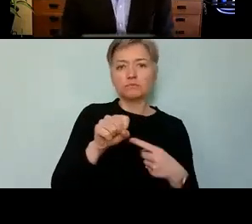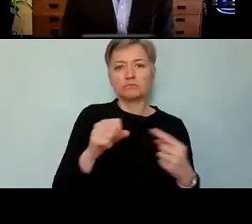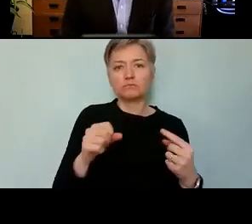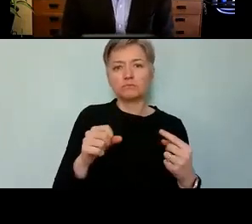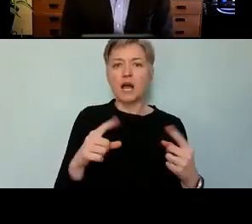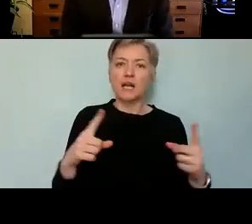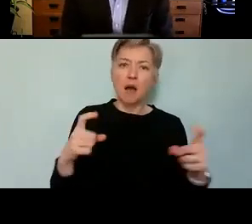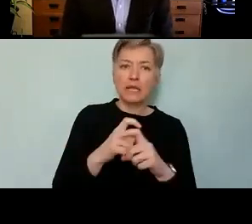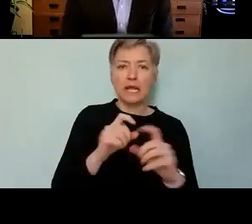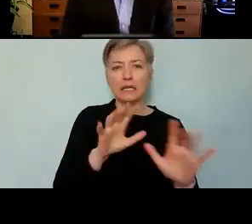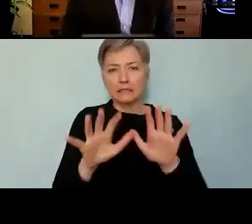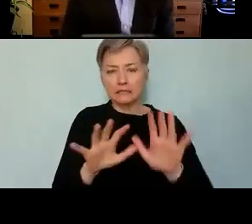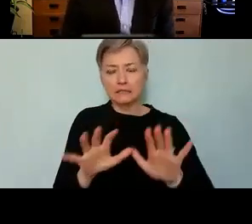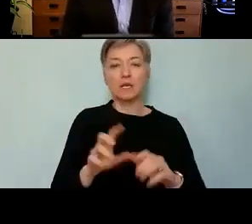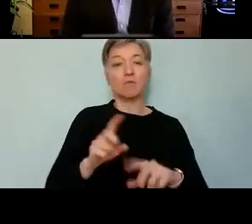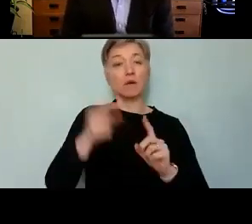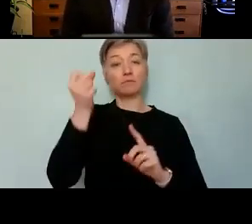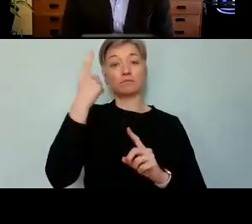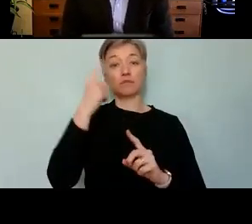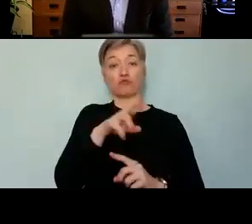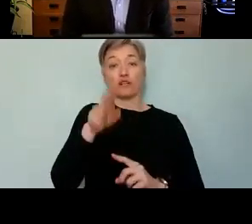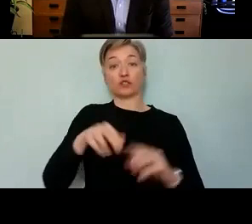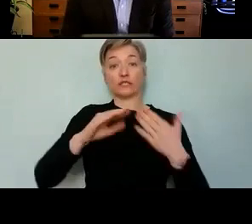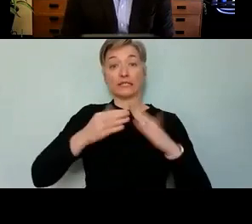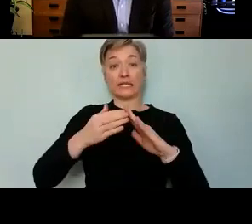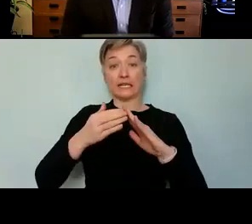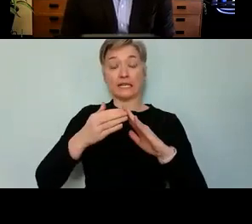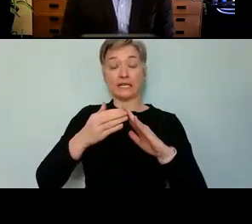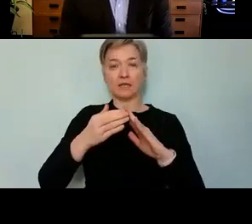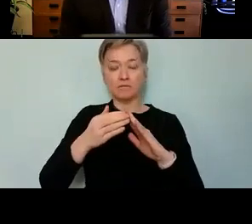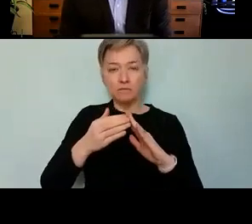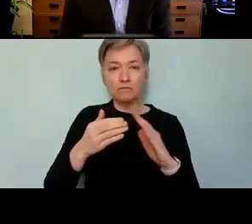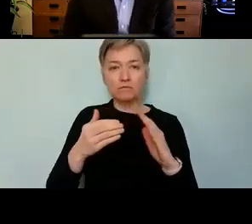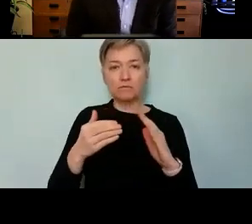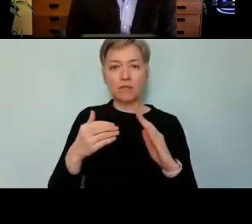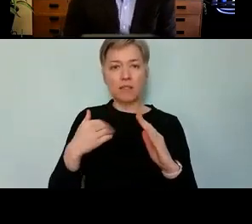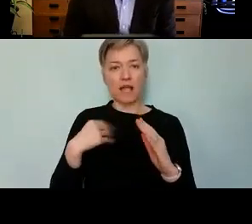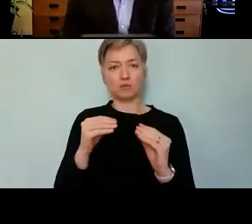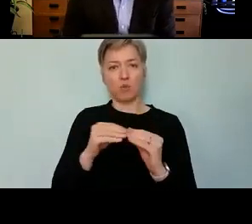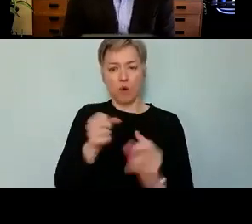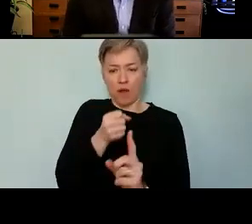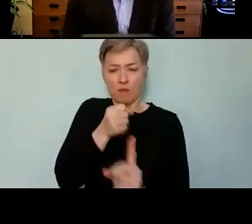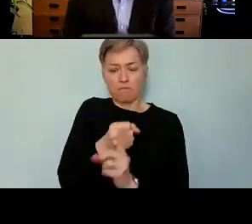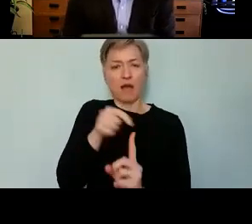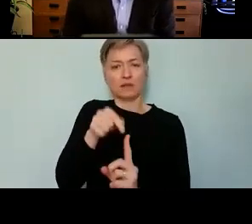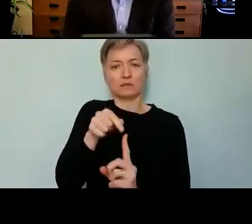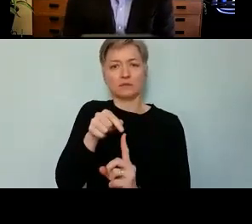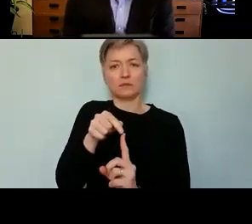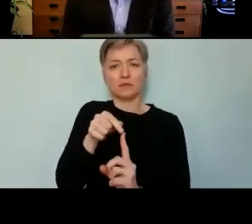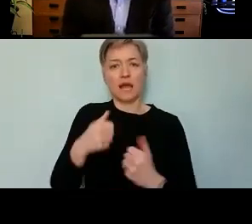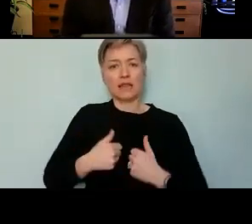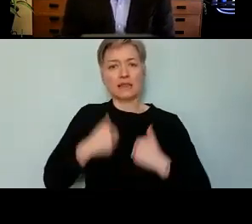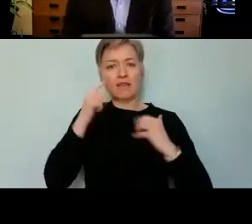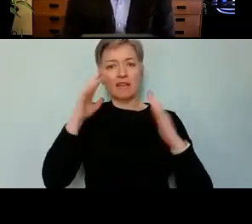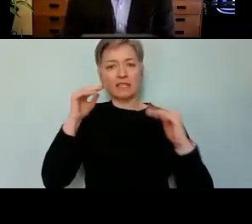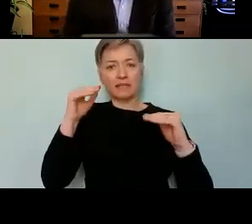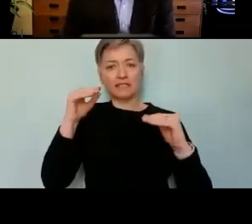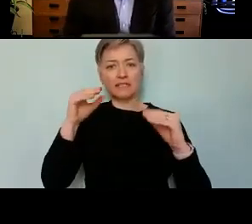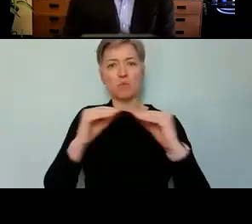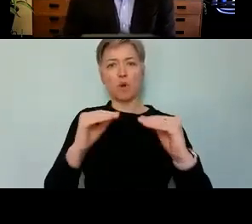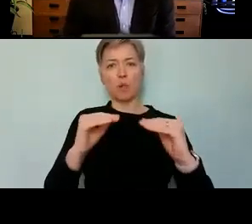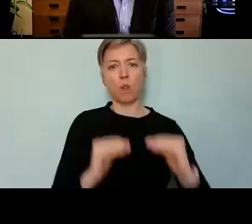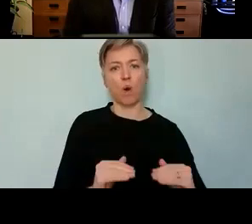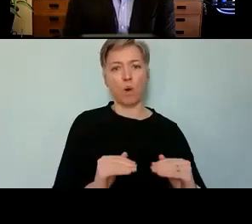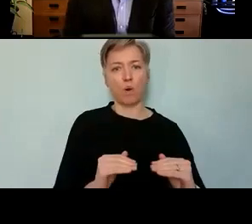here that the city of Rochester is disproportionately affected by having a lower life expectancy than the surrounding